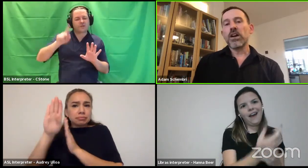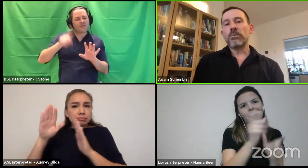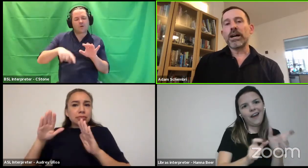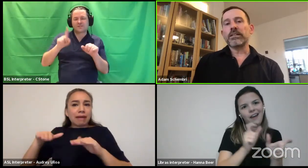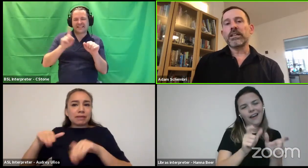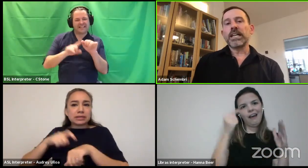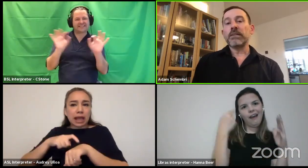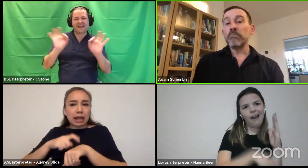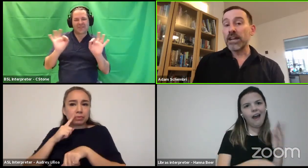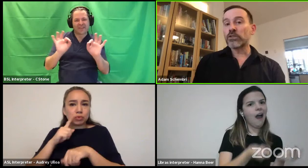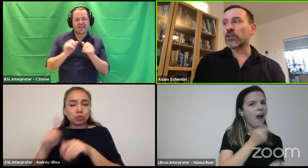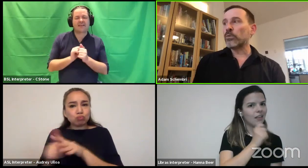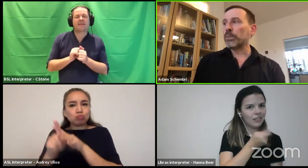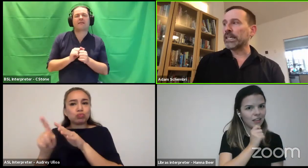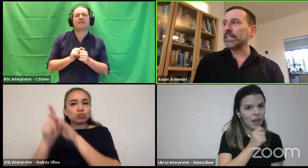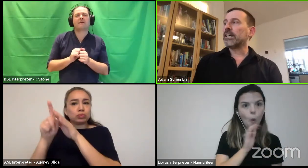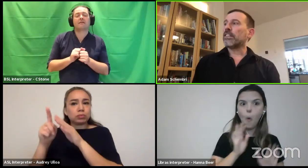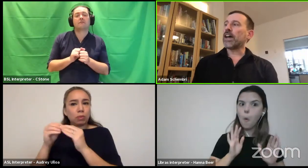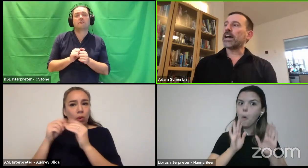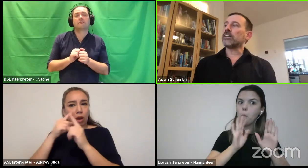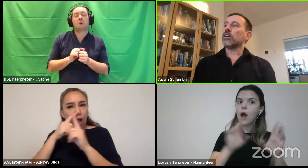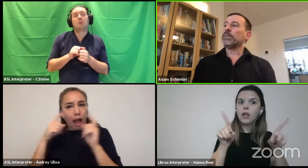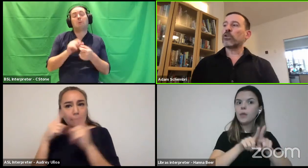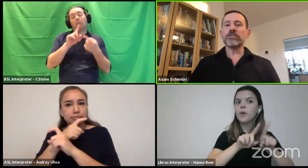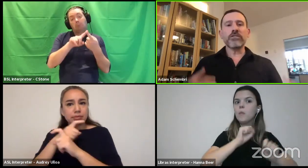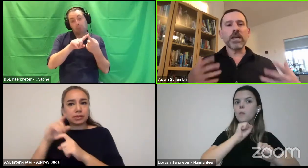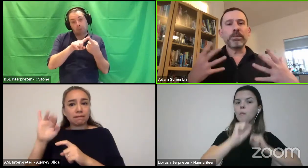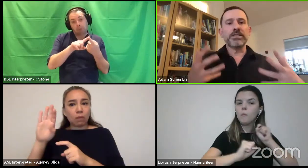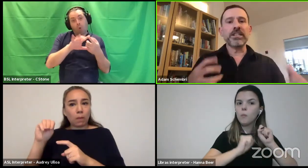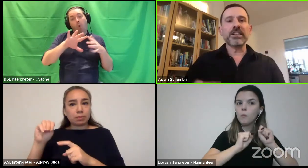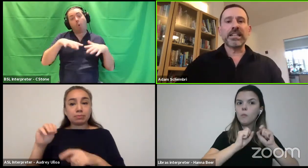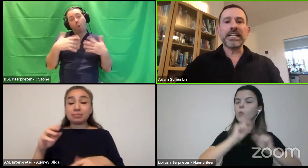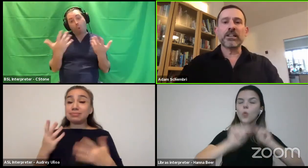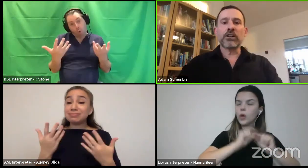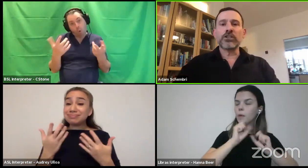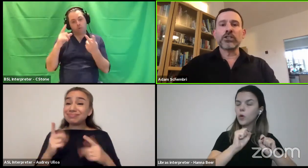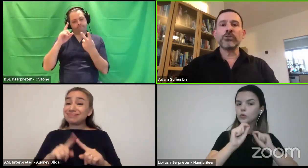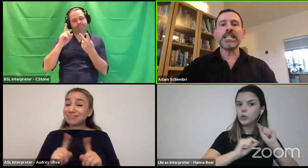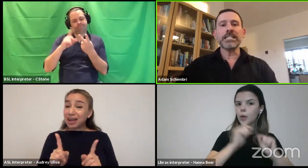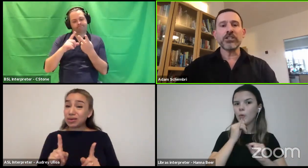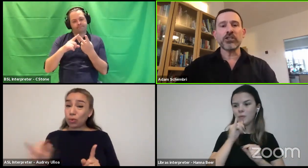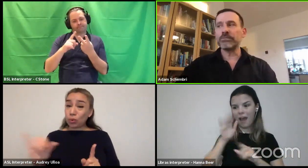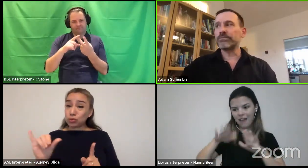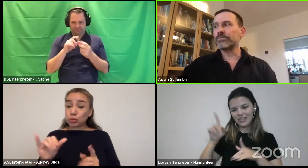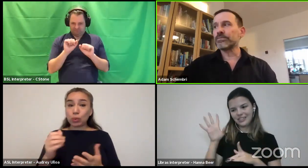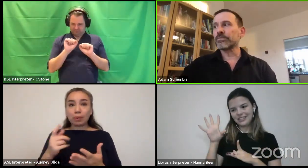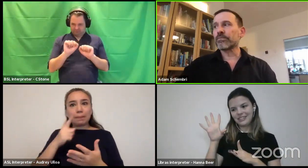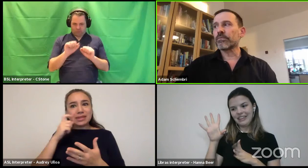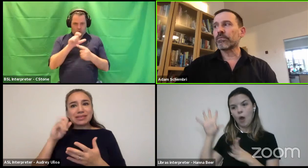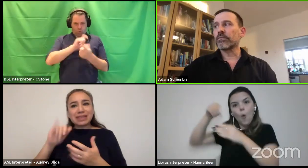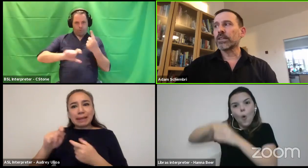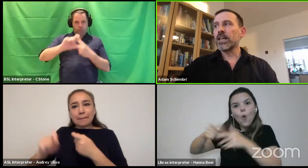languages. But it may also be that because of their particular ecological niche,